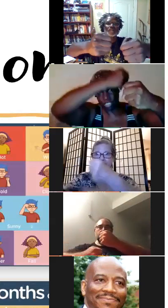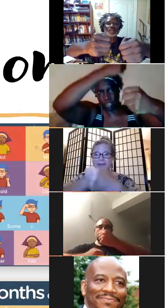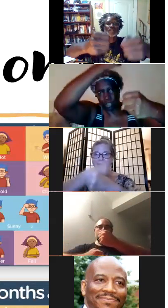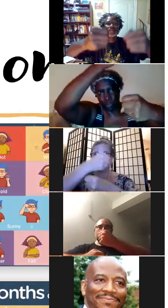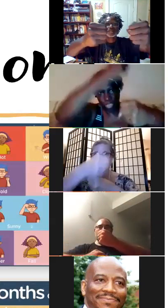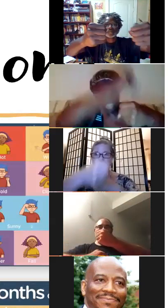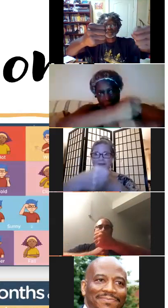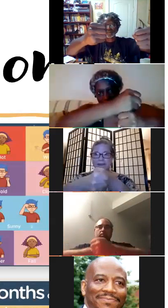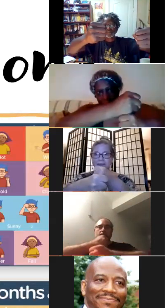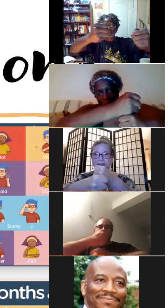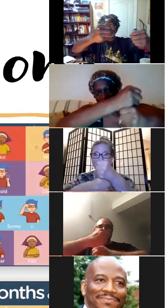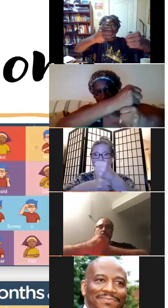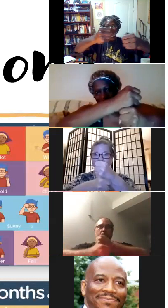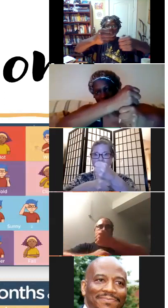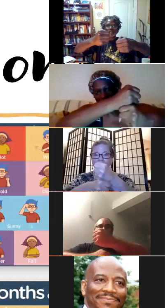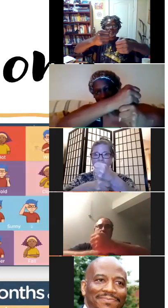Complete circle, year.